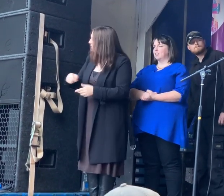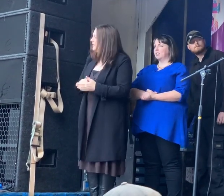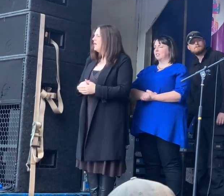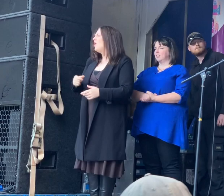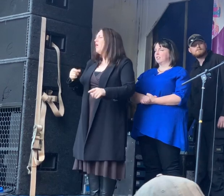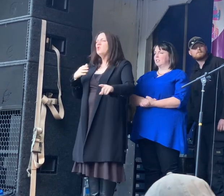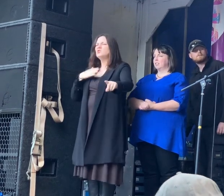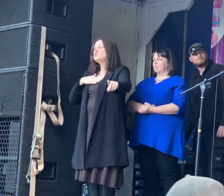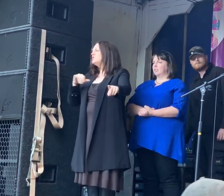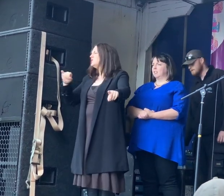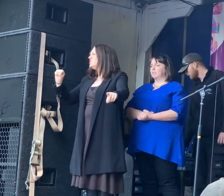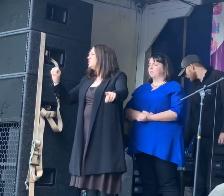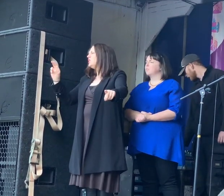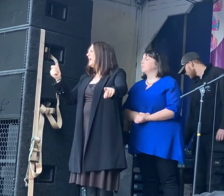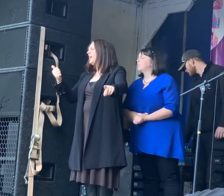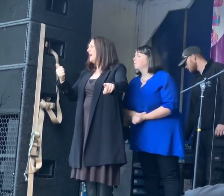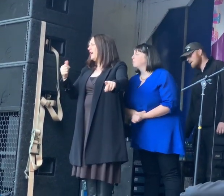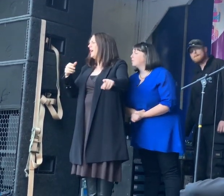only Síona.